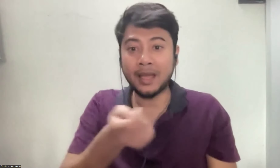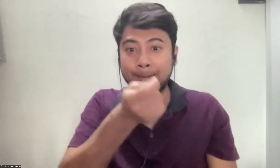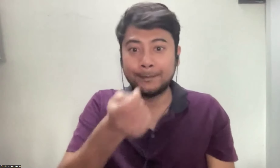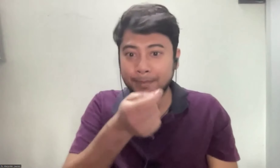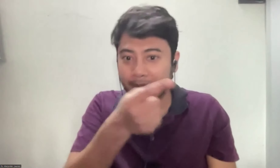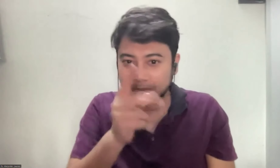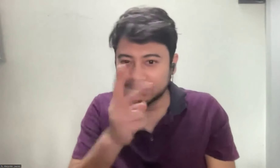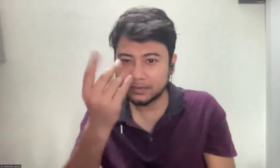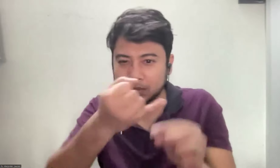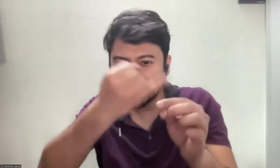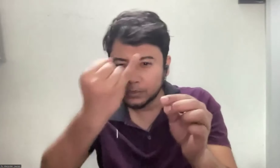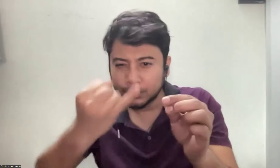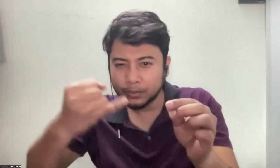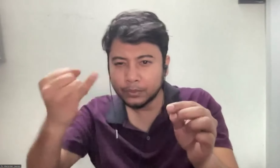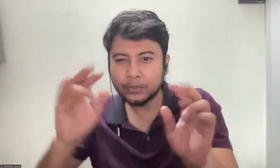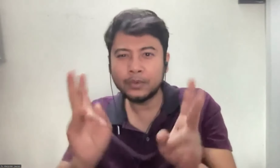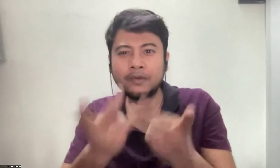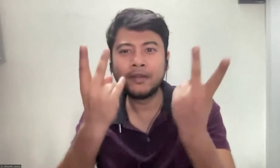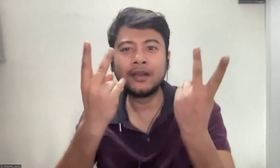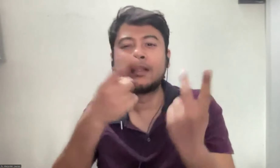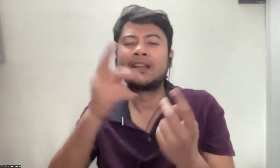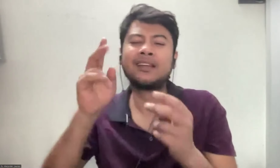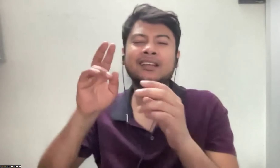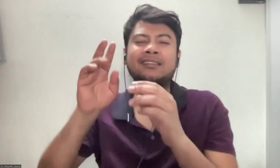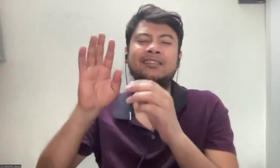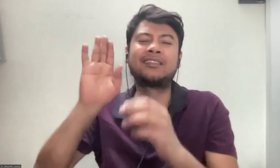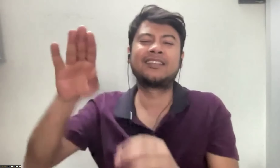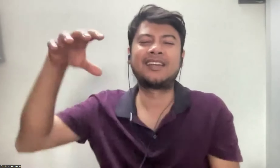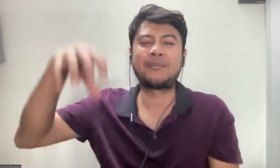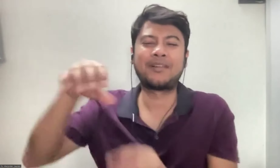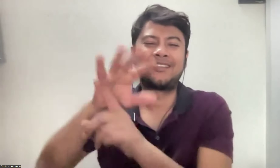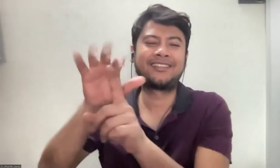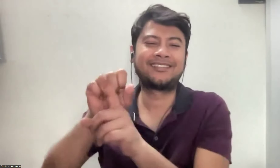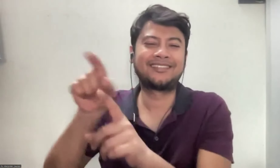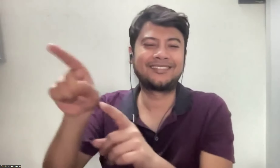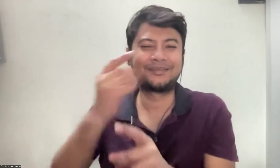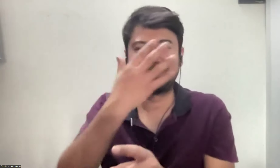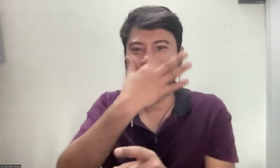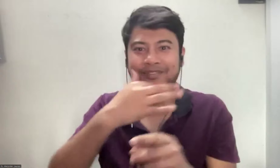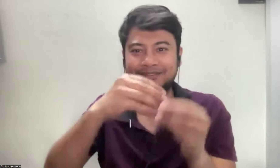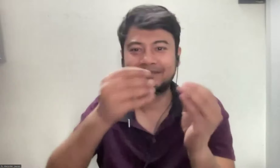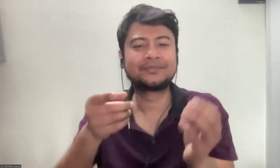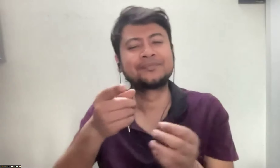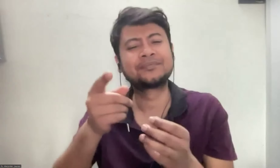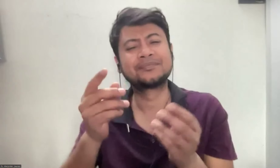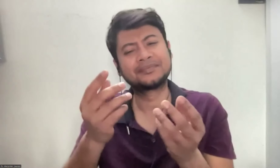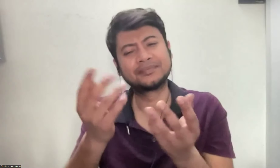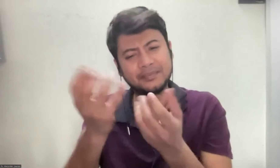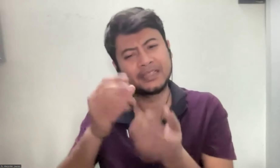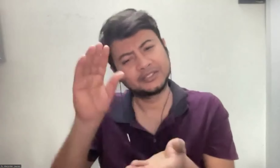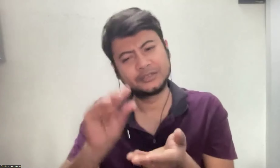big one and would cost a lot. So you can buy a small one, or you can buy a silver lamp, or you can do